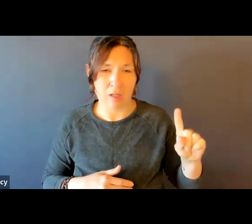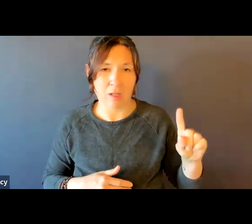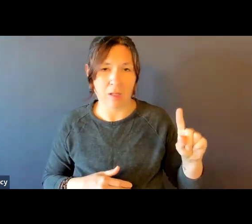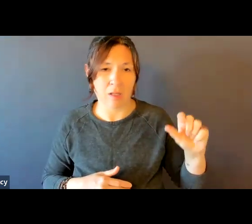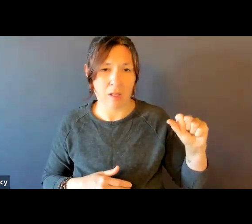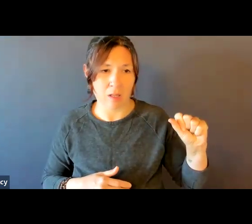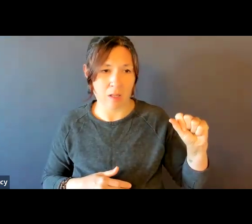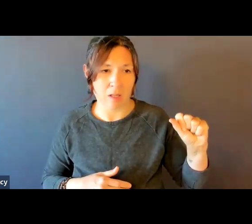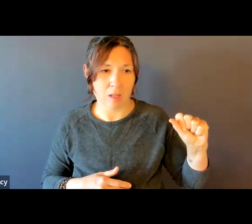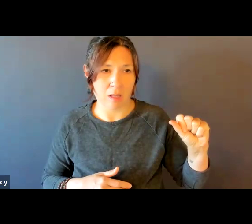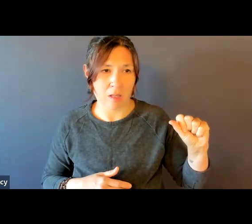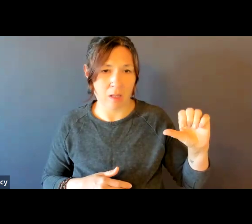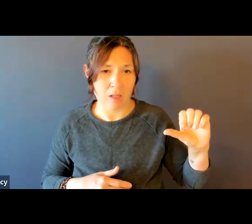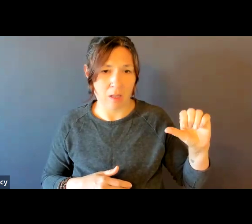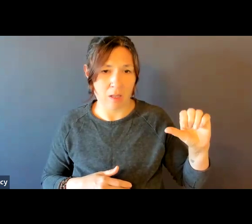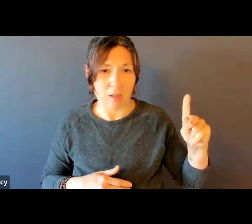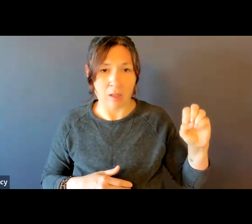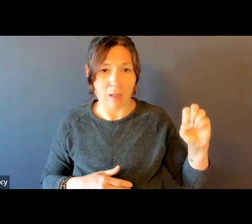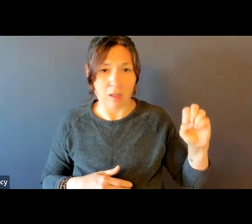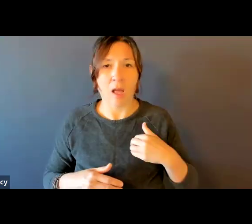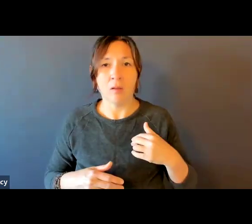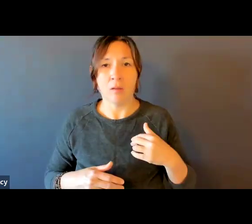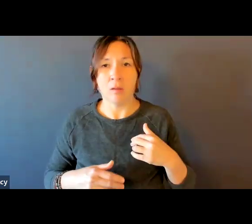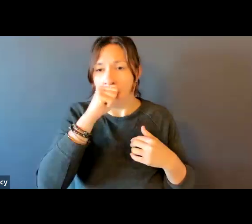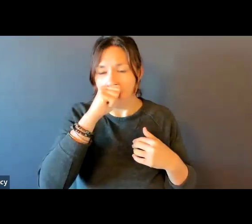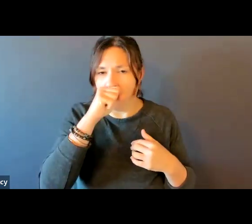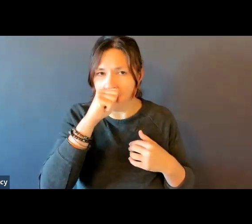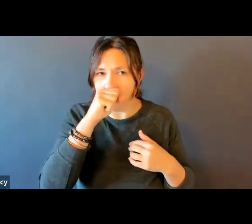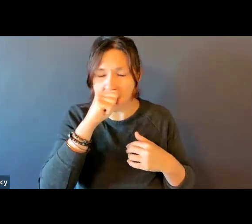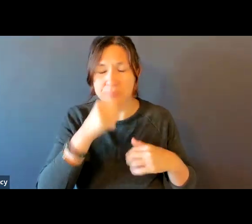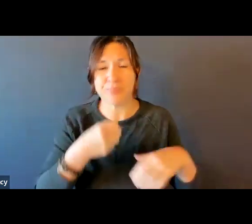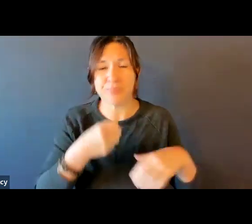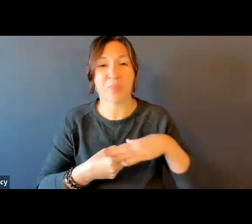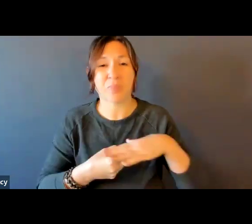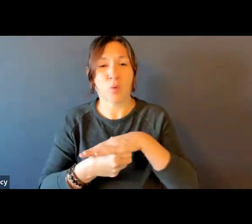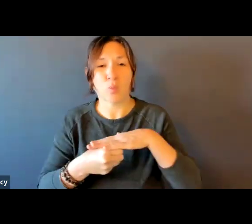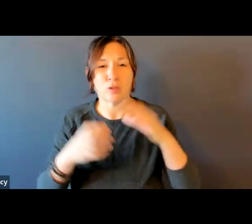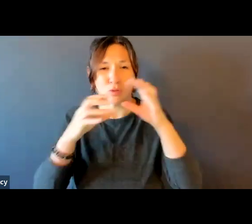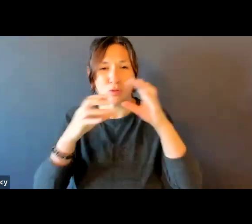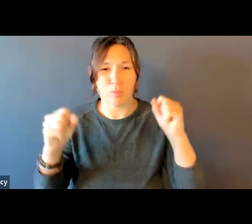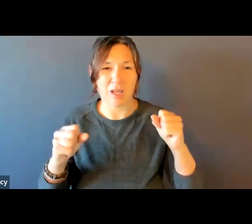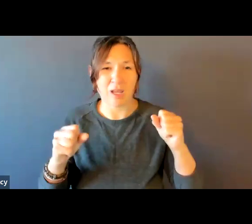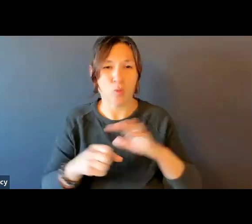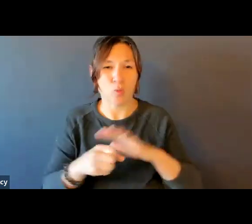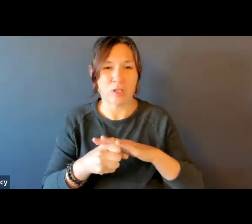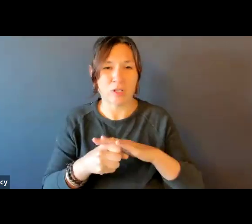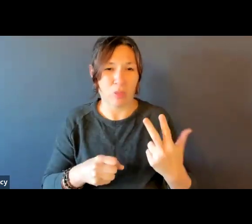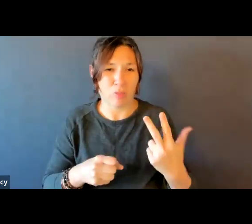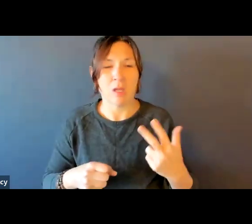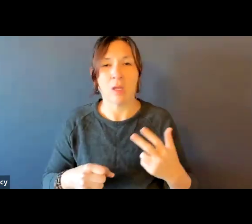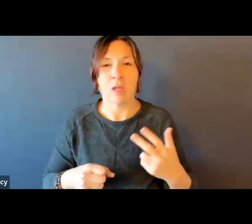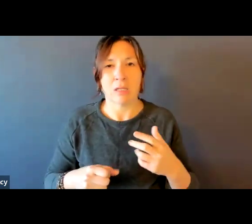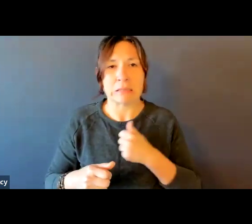3. Unfortunately, our Ellis school leader was unable to be here this evening, so I apologize for the late